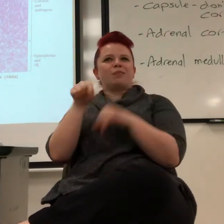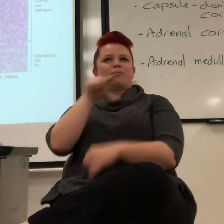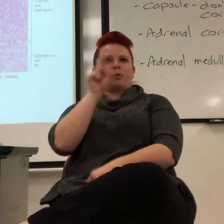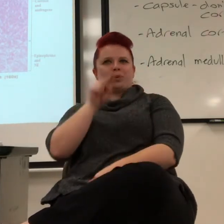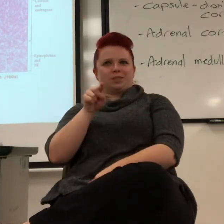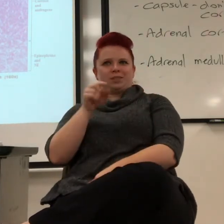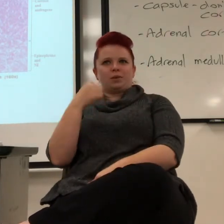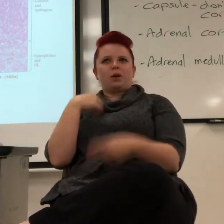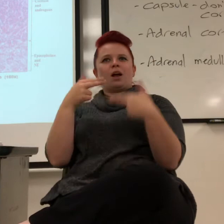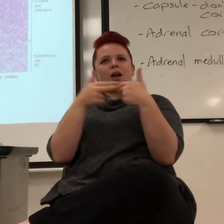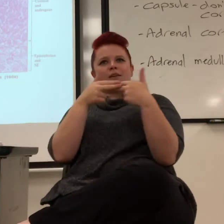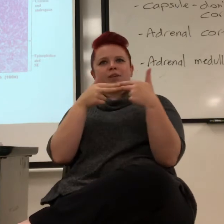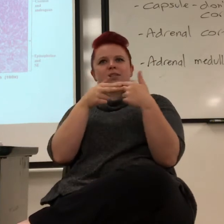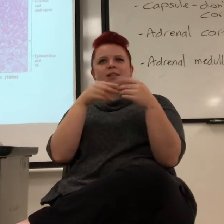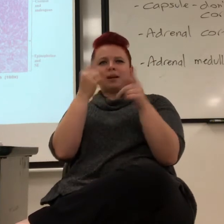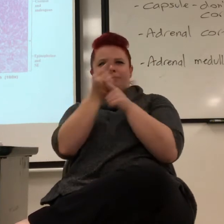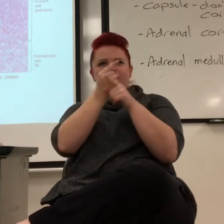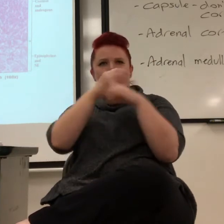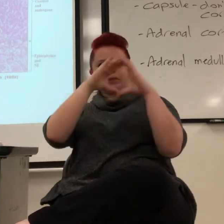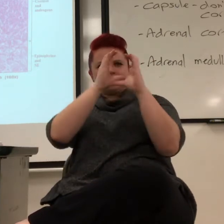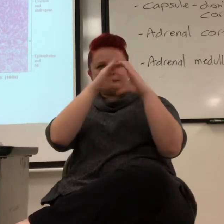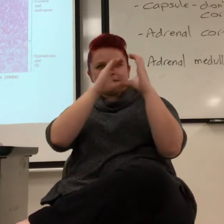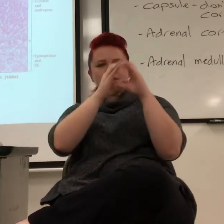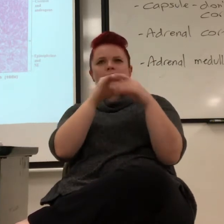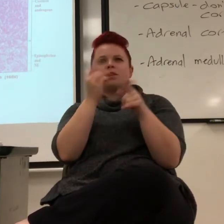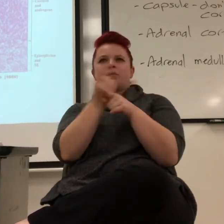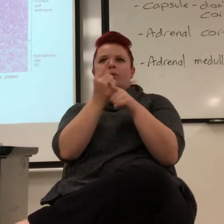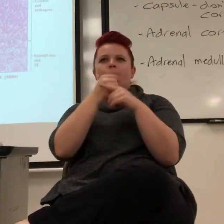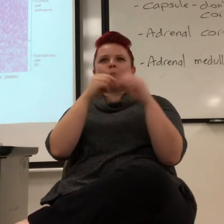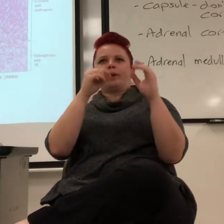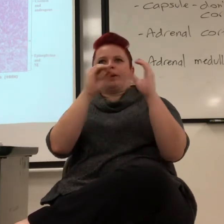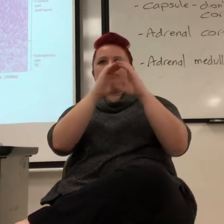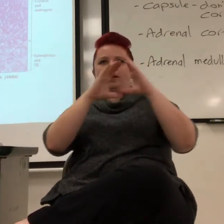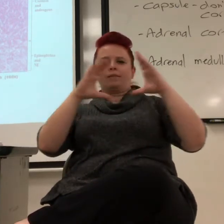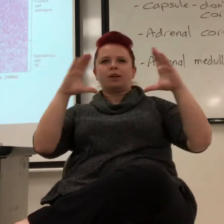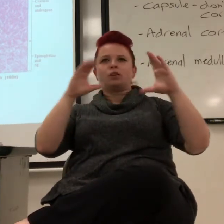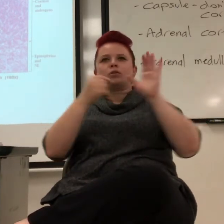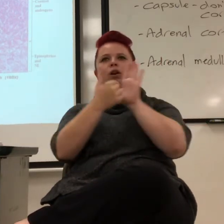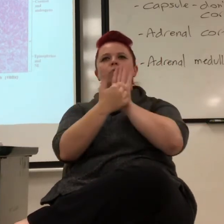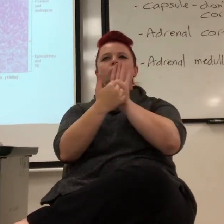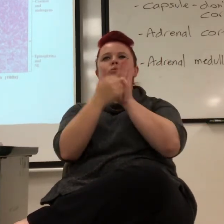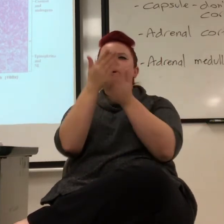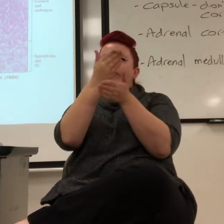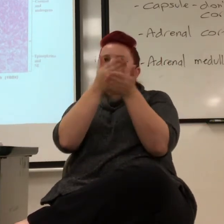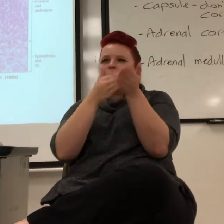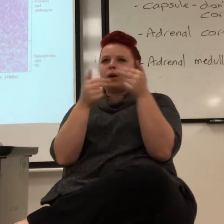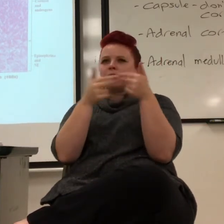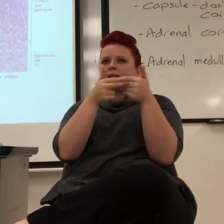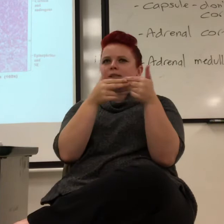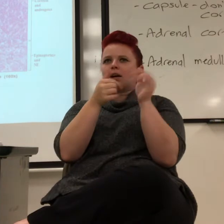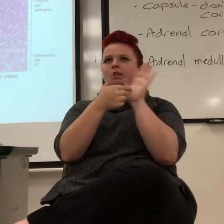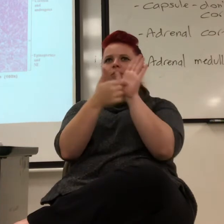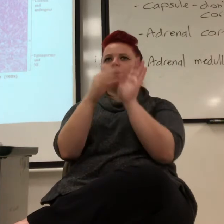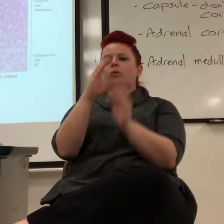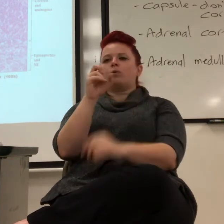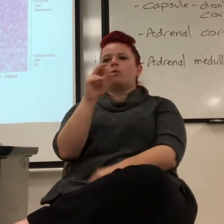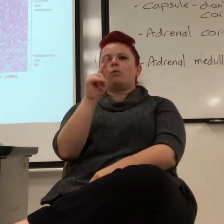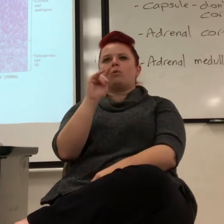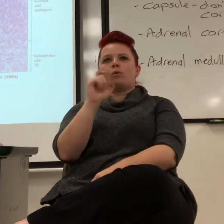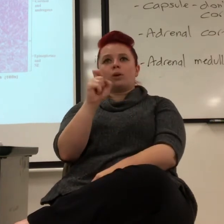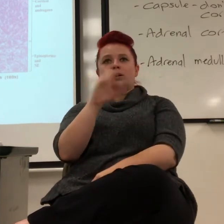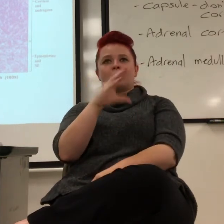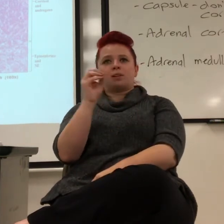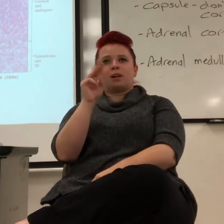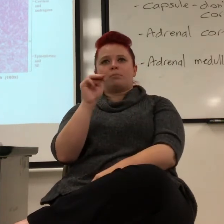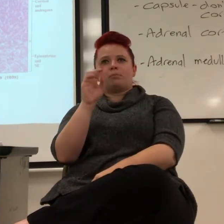focus, I'll get the right magnification, and I'll just try to show you a part of the slide that shows you cortex and medulla so you